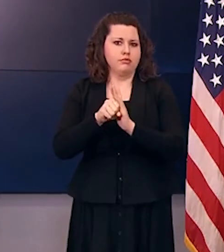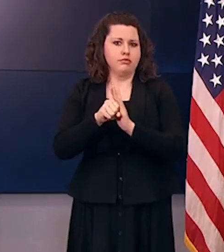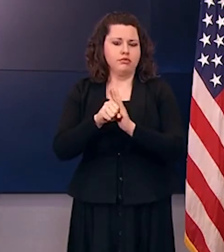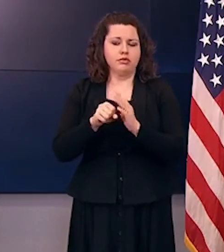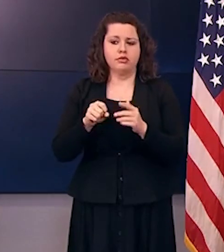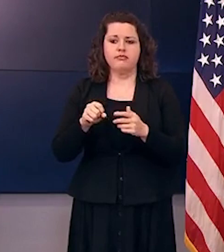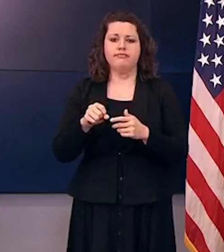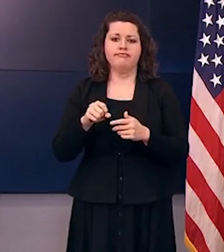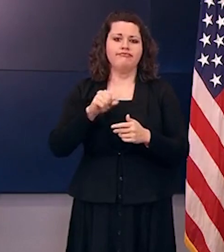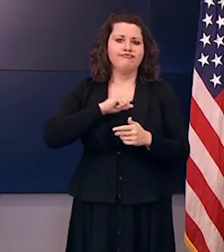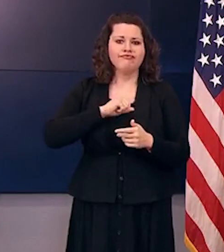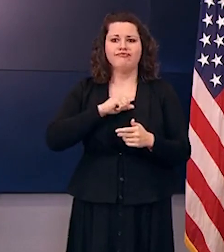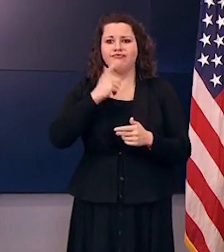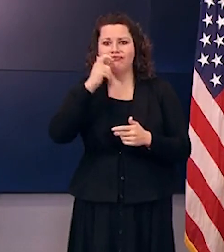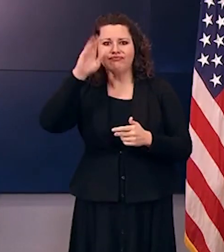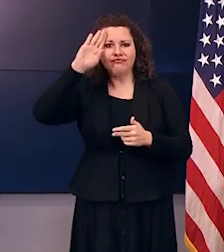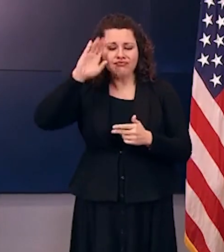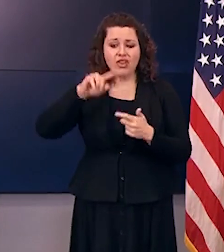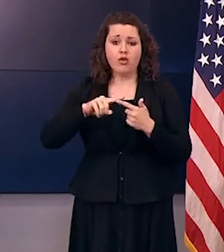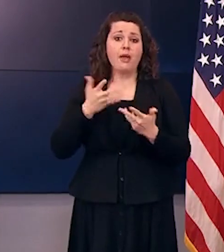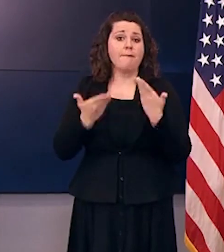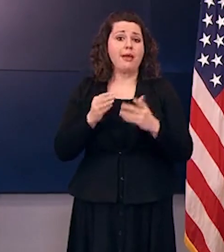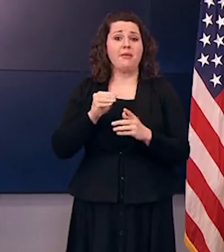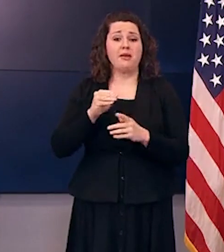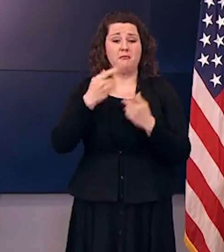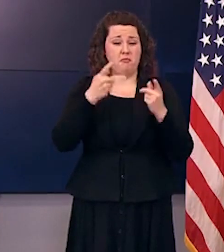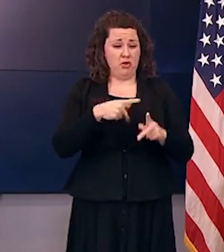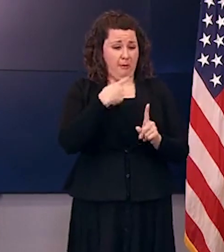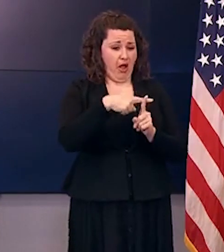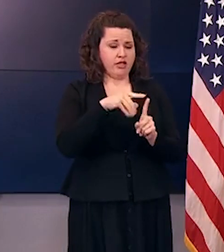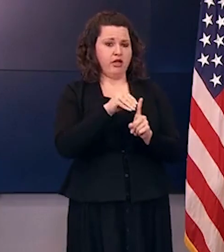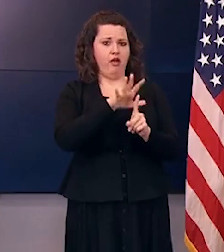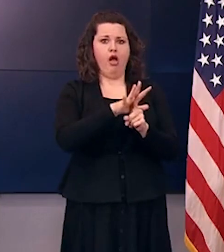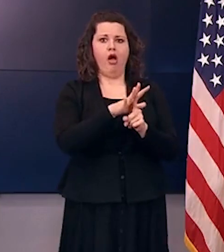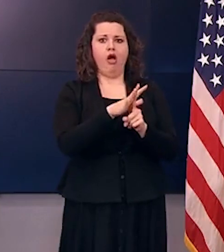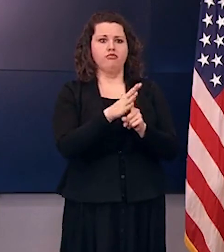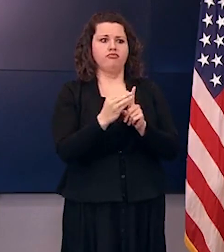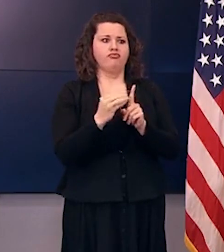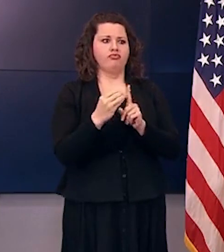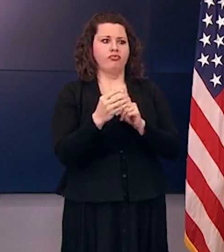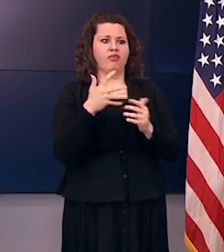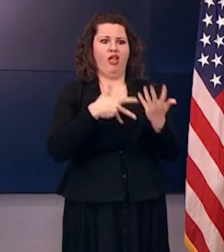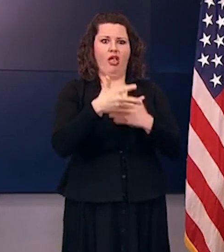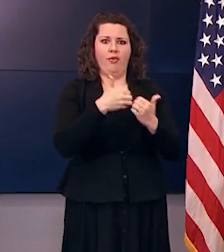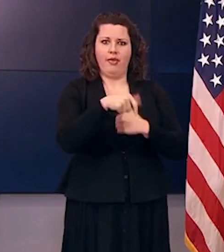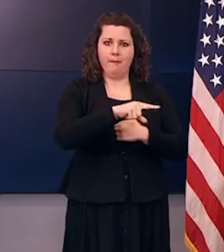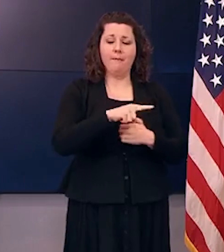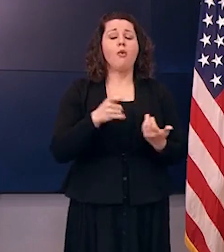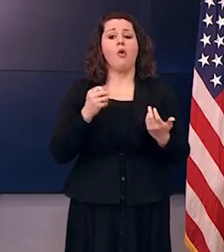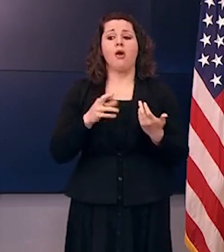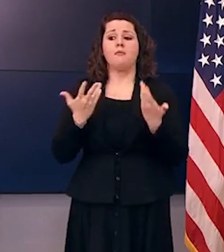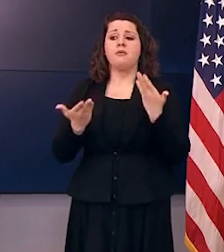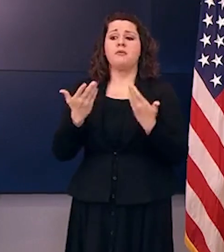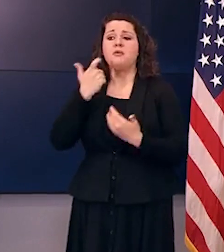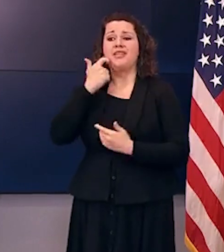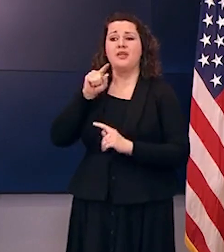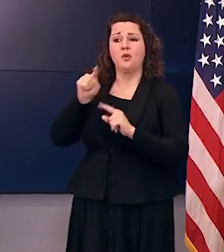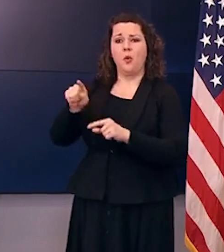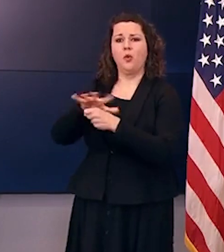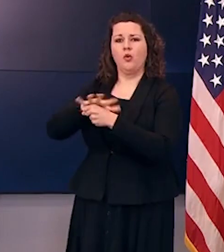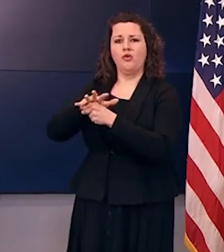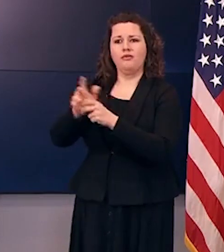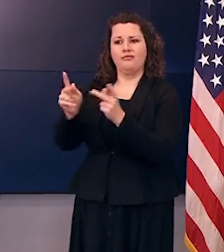have interacted with someone who have already tested positive, or have recently visited places where COVID-19 is more